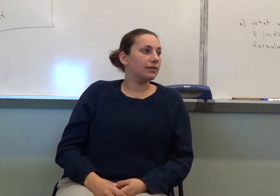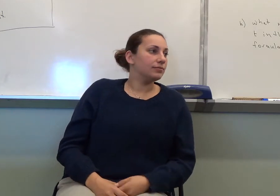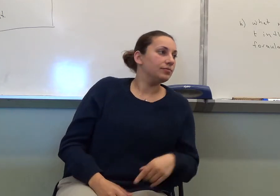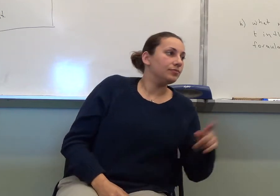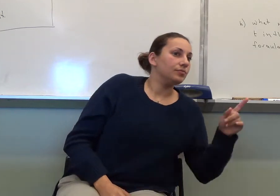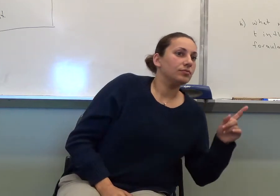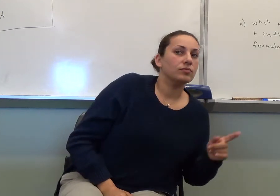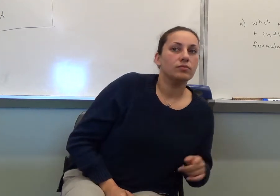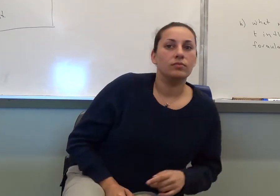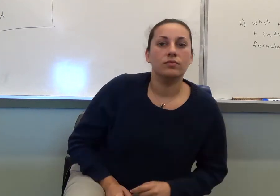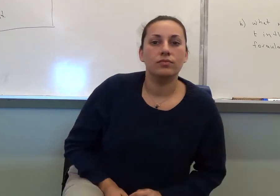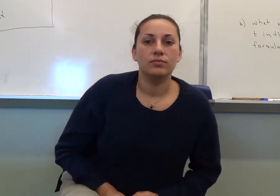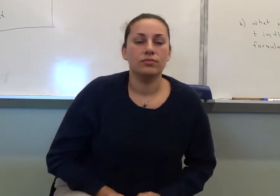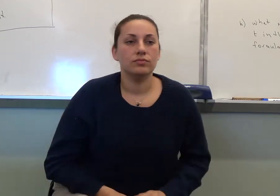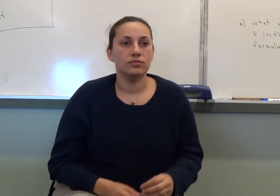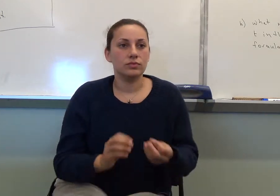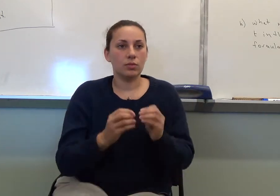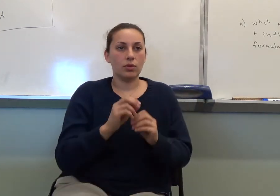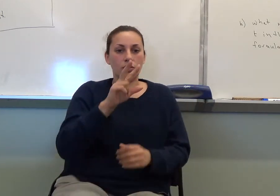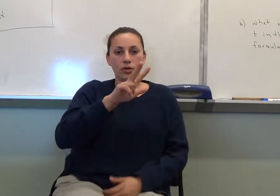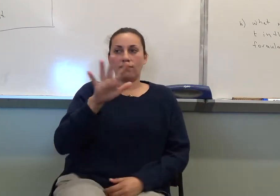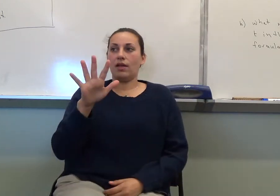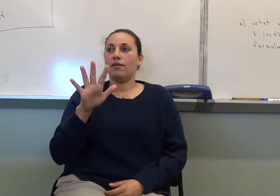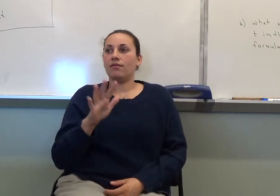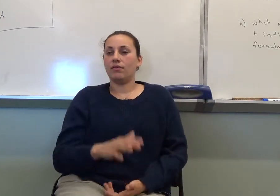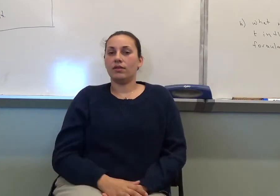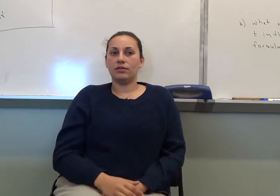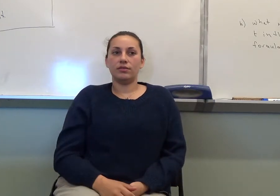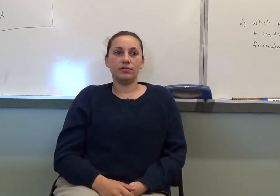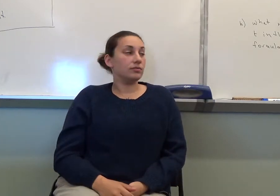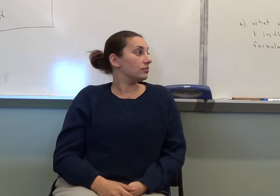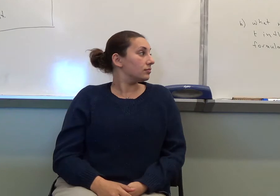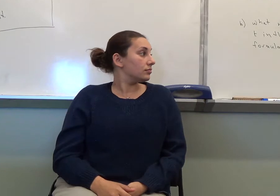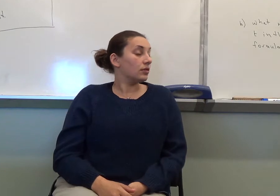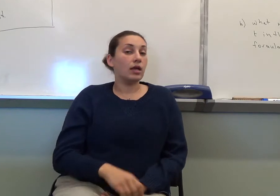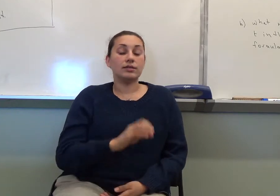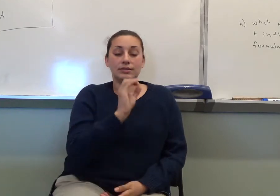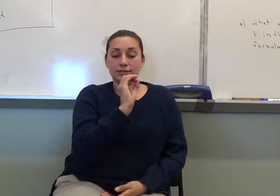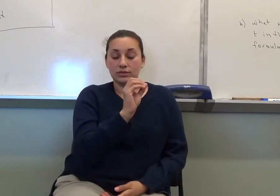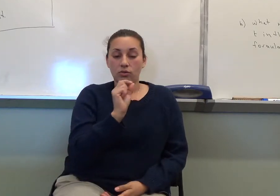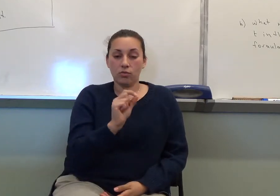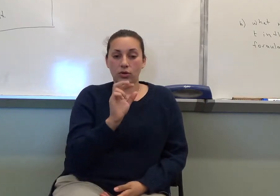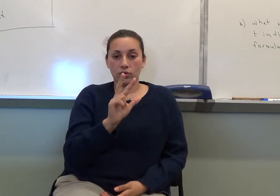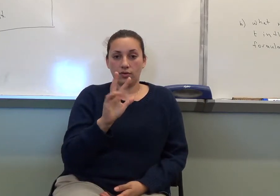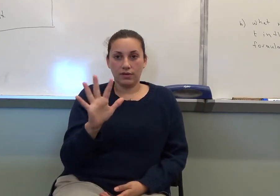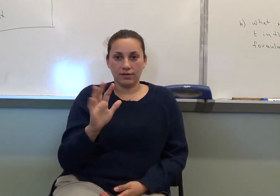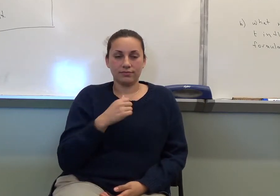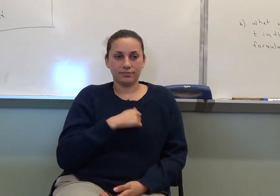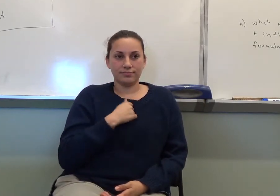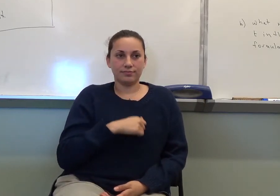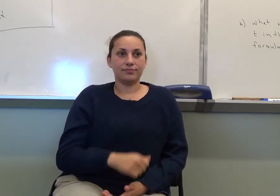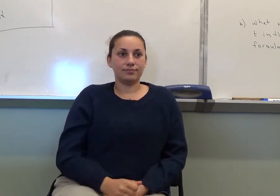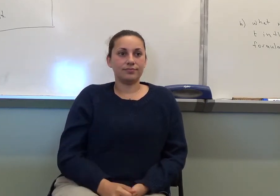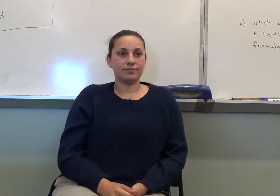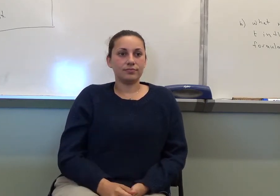0.3568. 35. 68. Oh, 0 point, you're right, okay. So because it would go in here